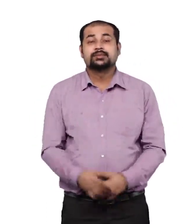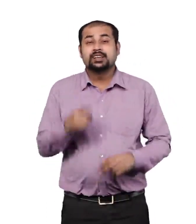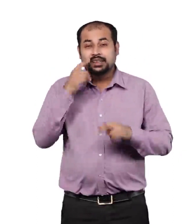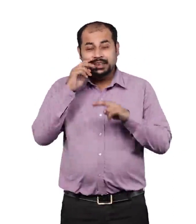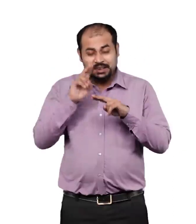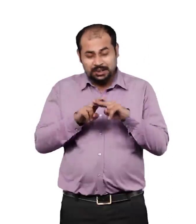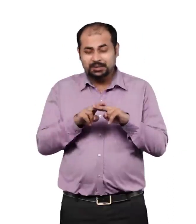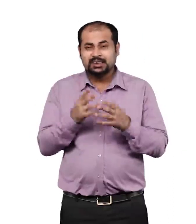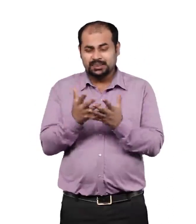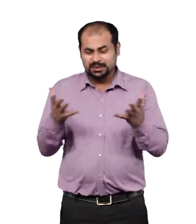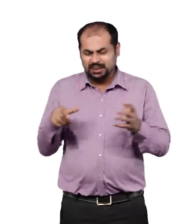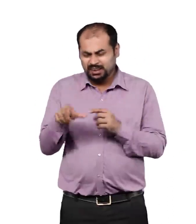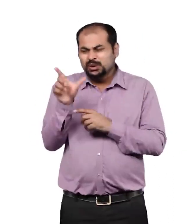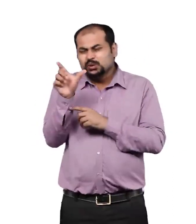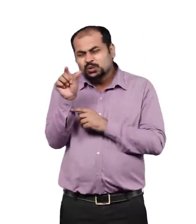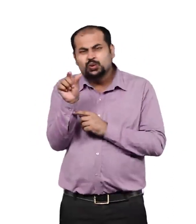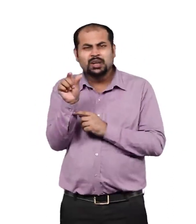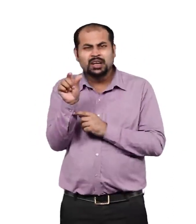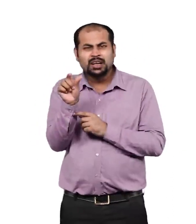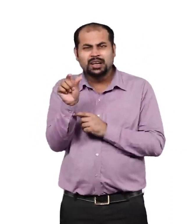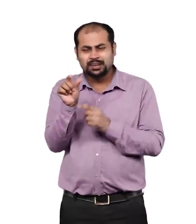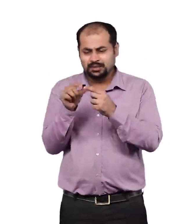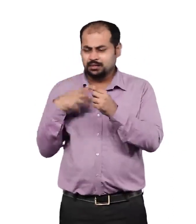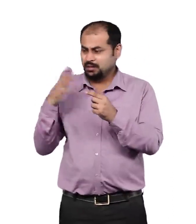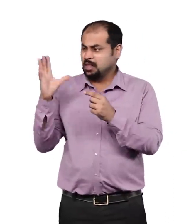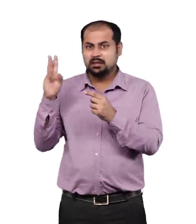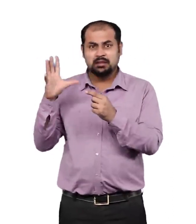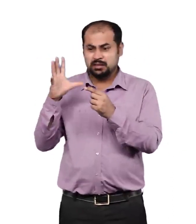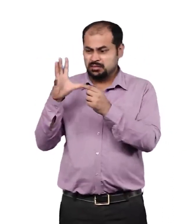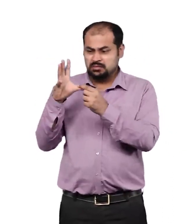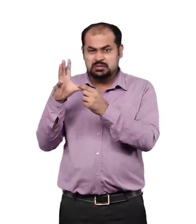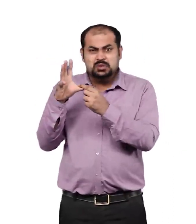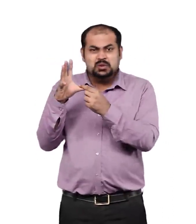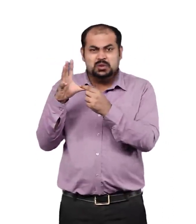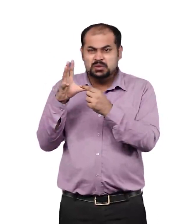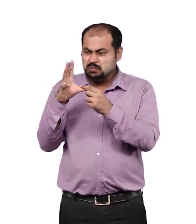What would you use to find the length of those things?